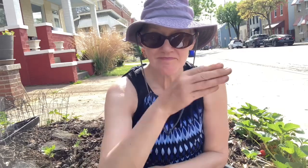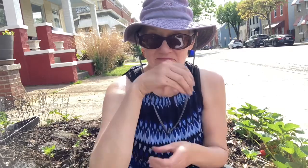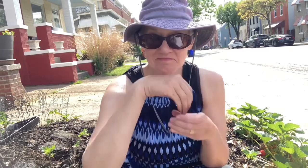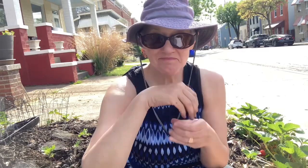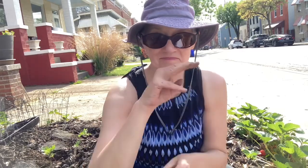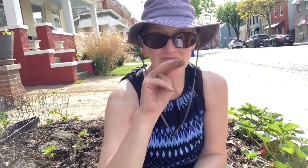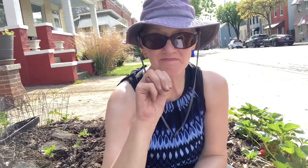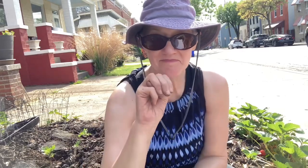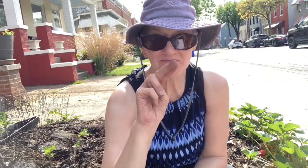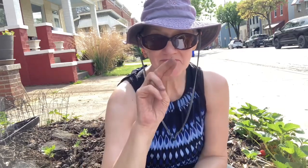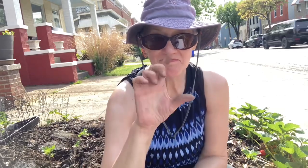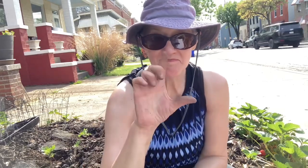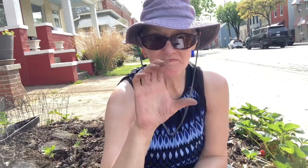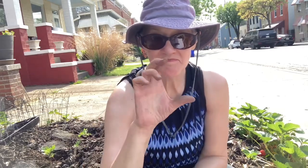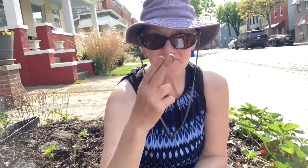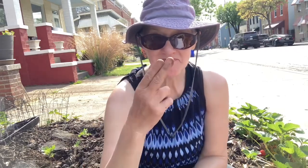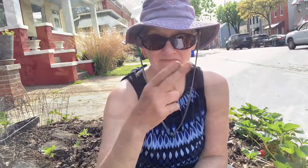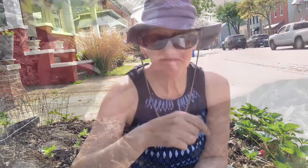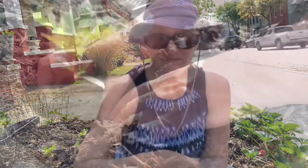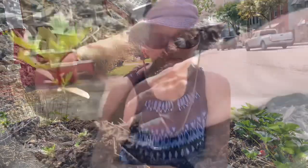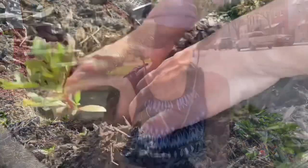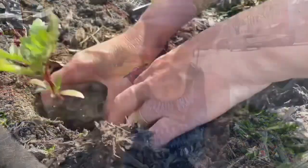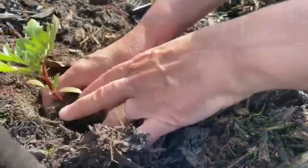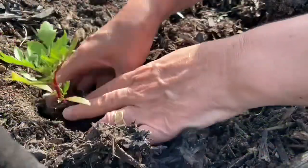your plants directly into mulch.